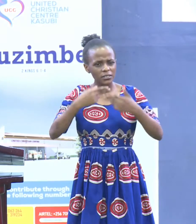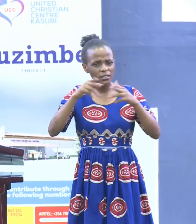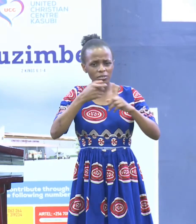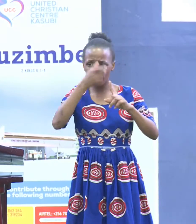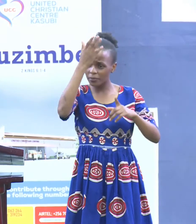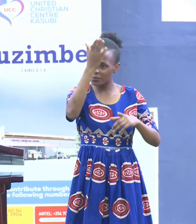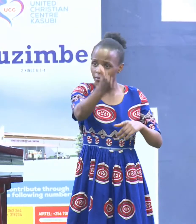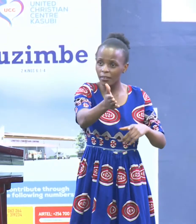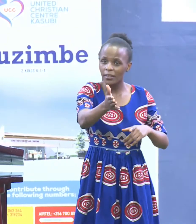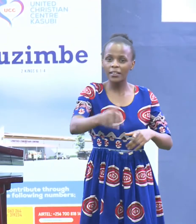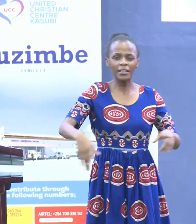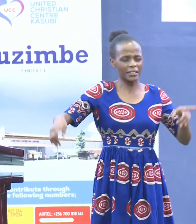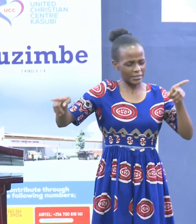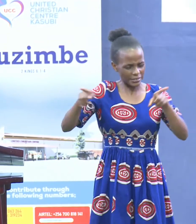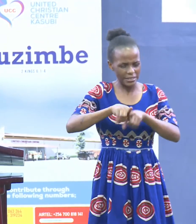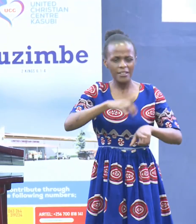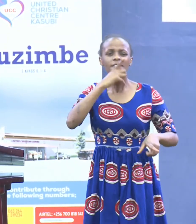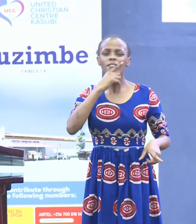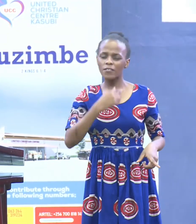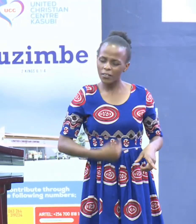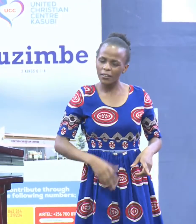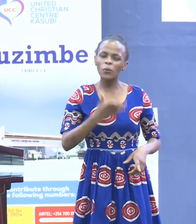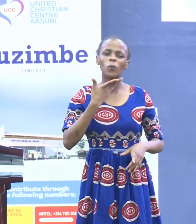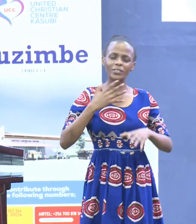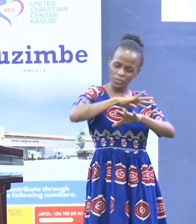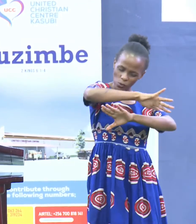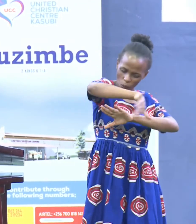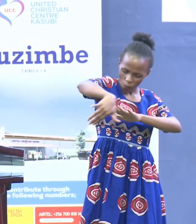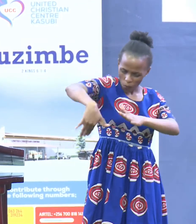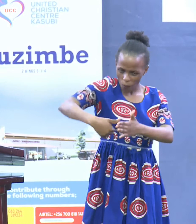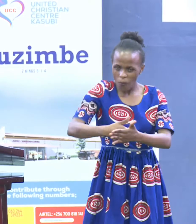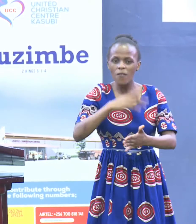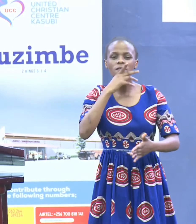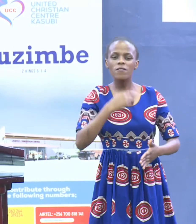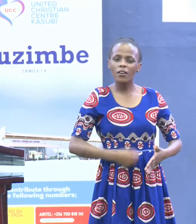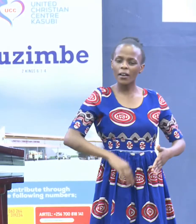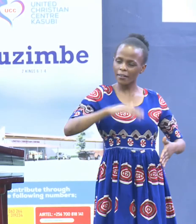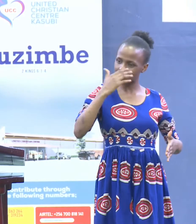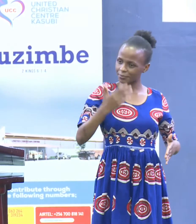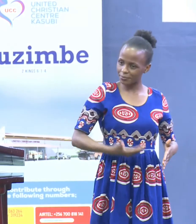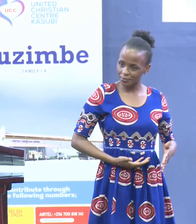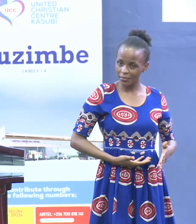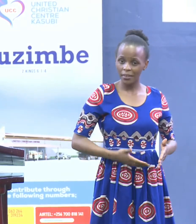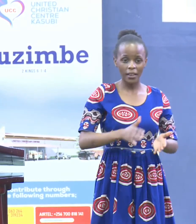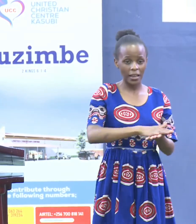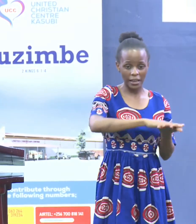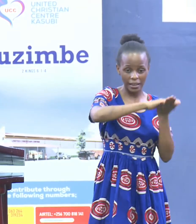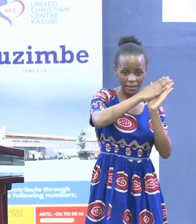father dwells in him first. Aba ayagala byonna bikwate byalina. So likewise, the father wants to take hold of what he